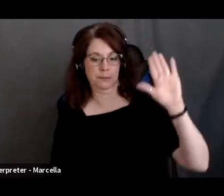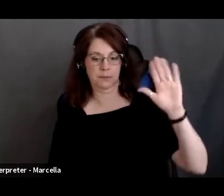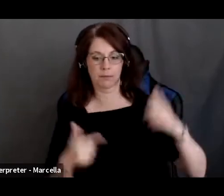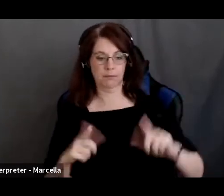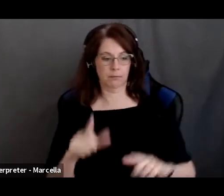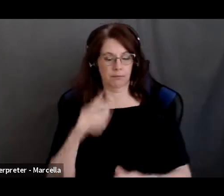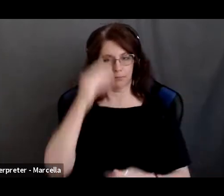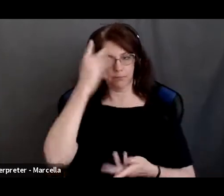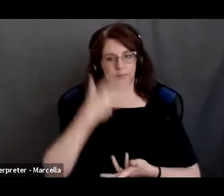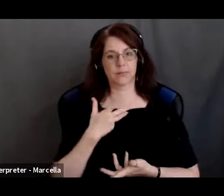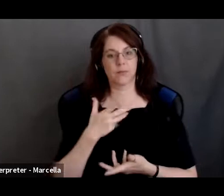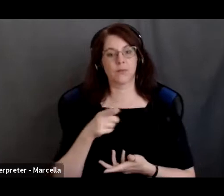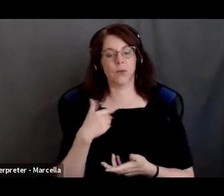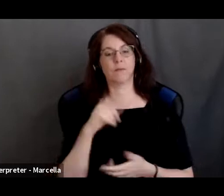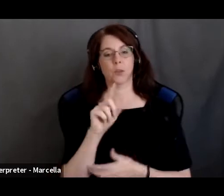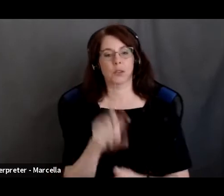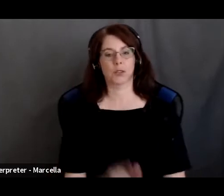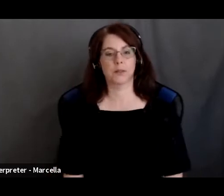us to know you have a question.